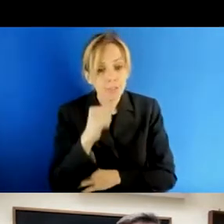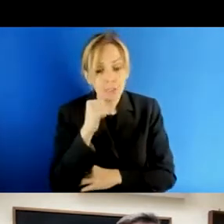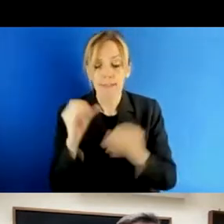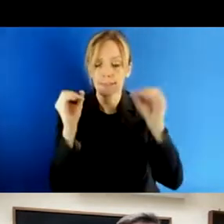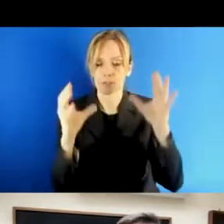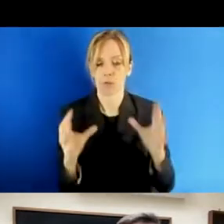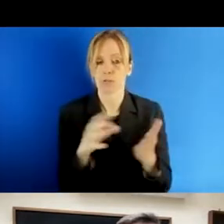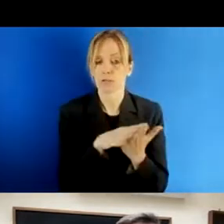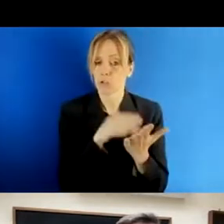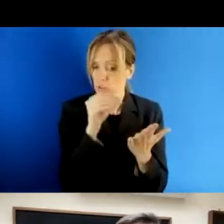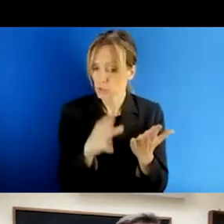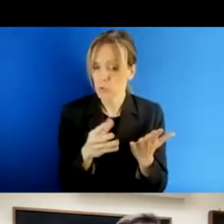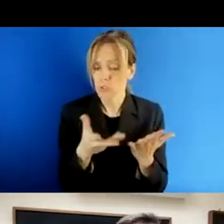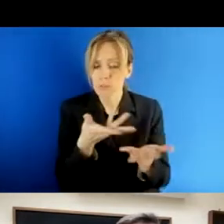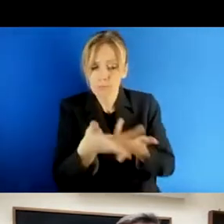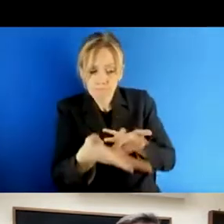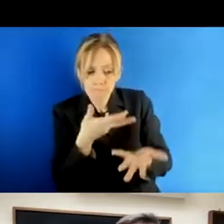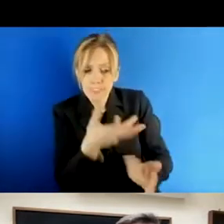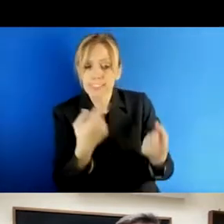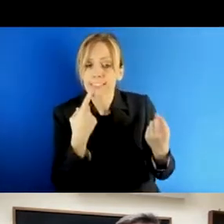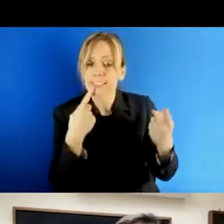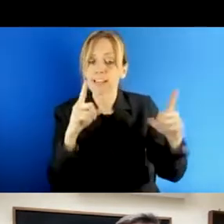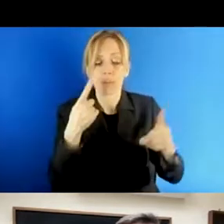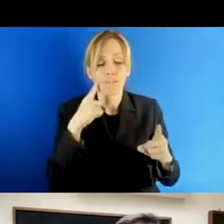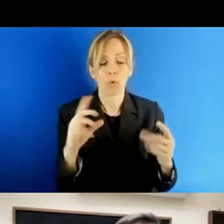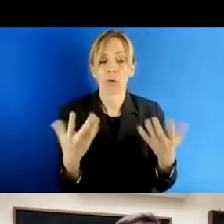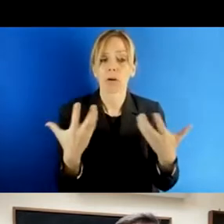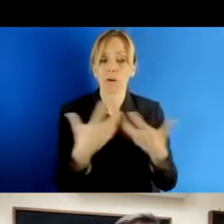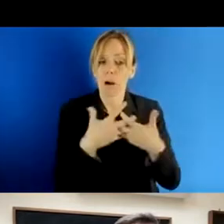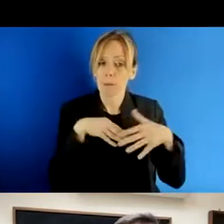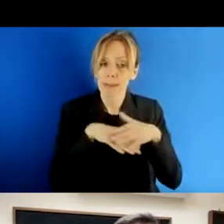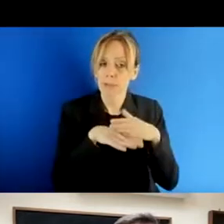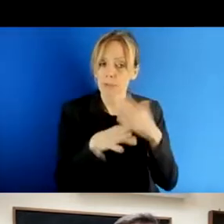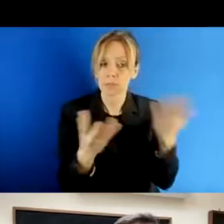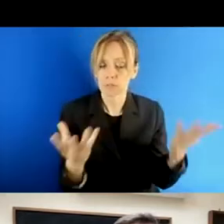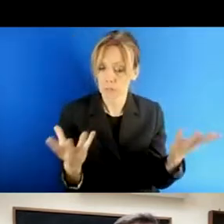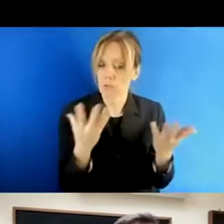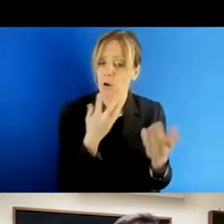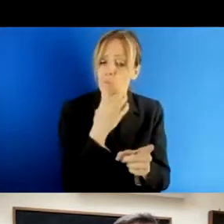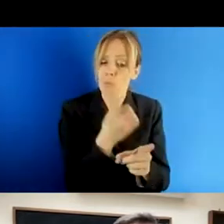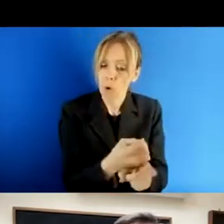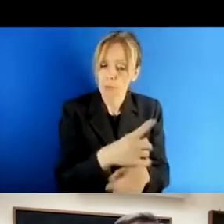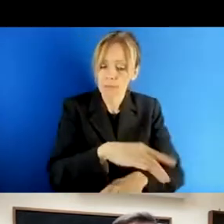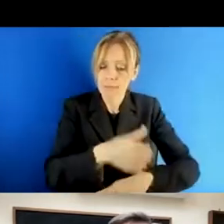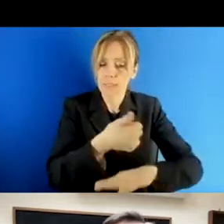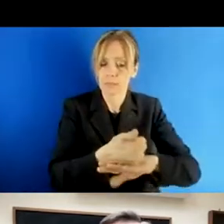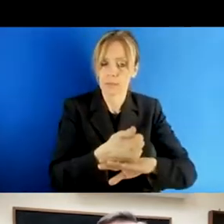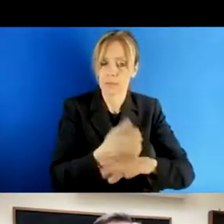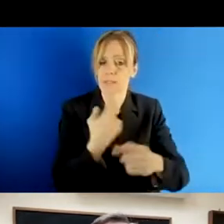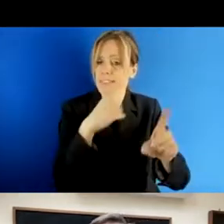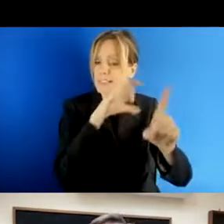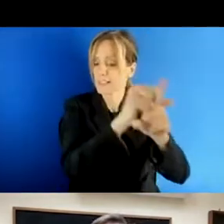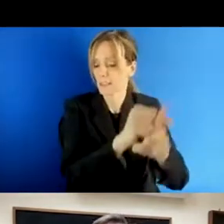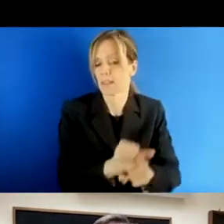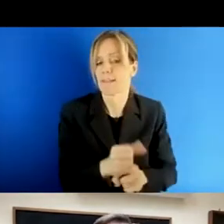students successfully work together to have accommodations appropriately implemented successfully. And they build